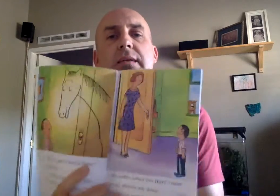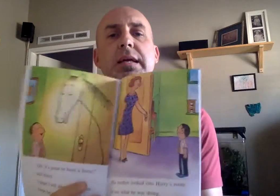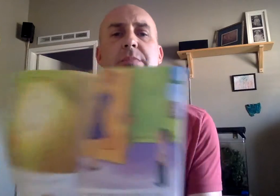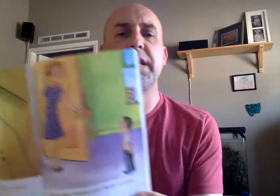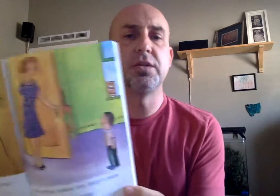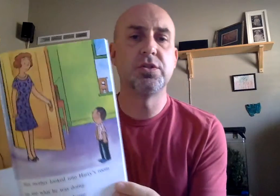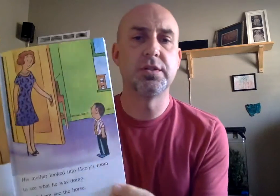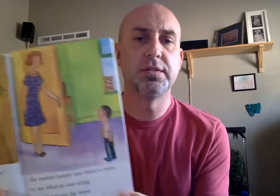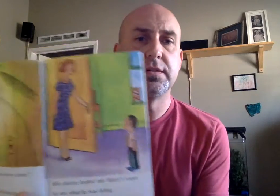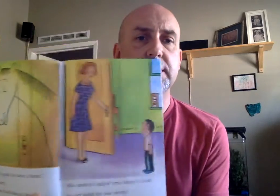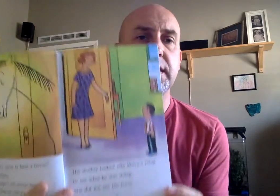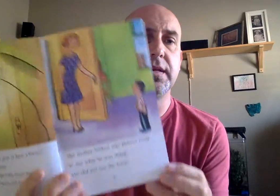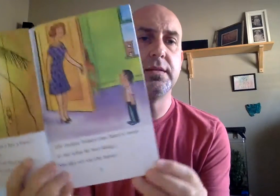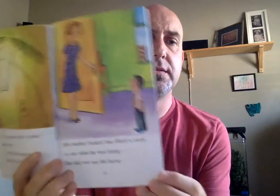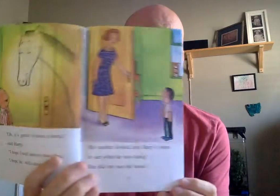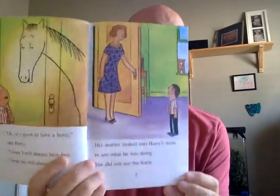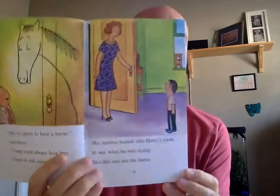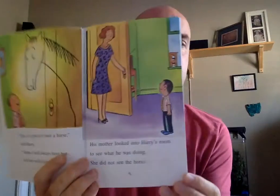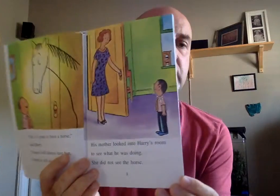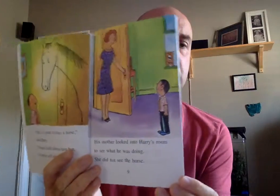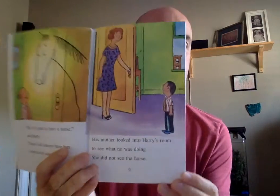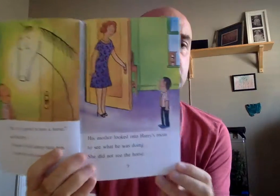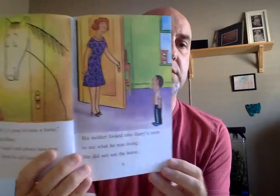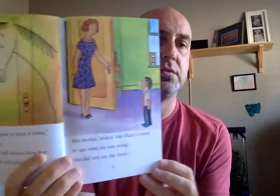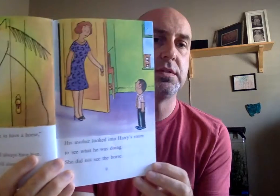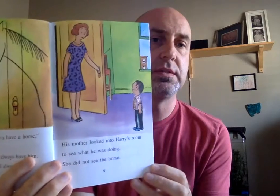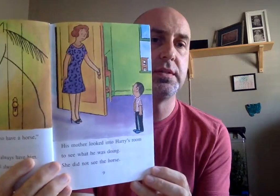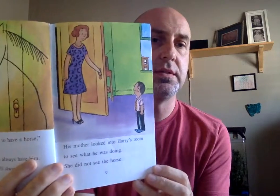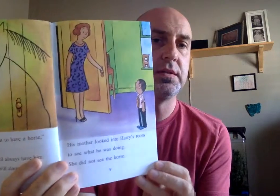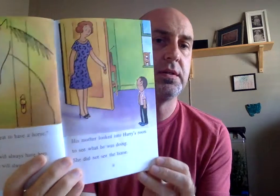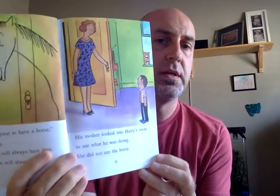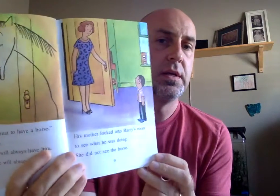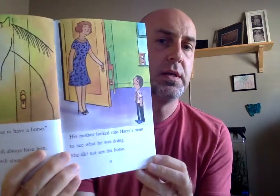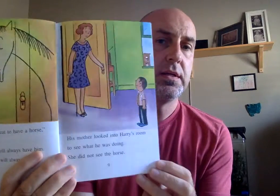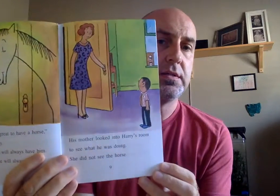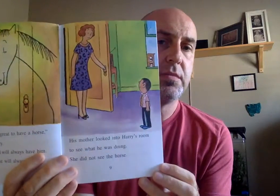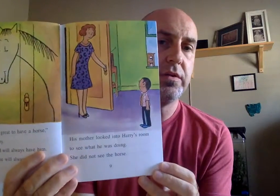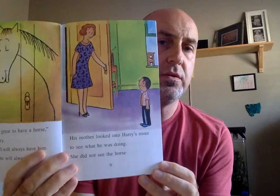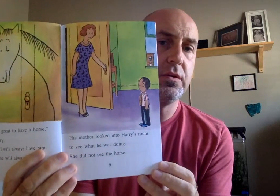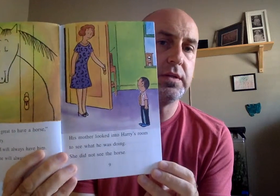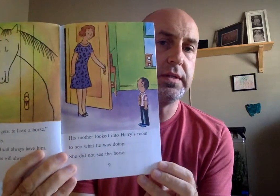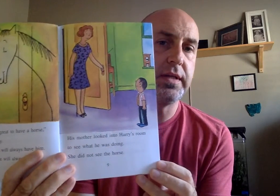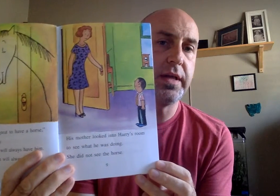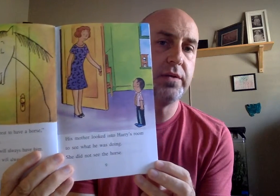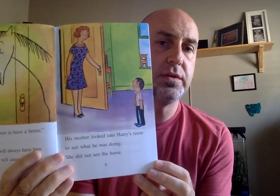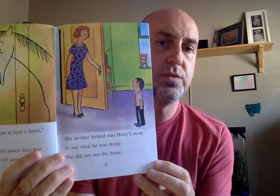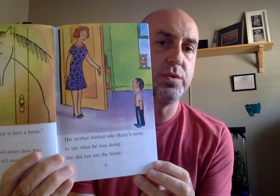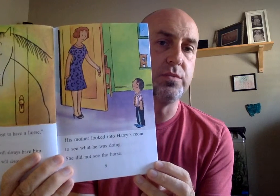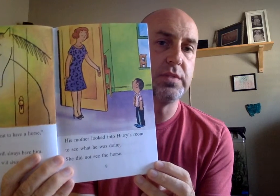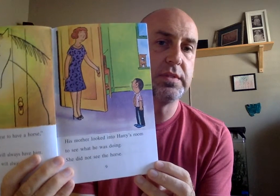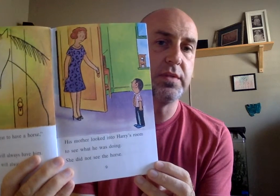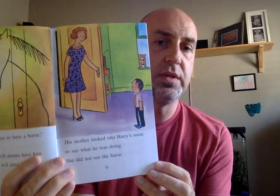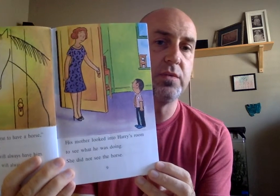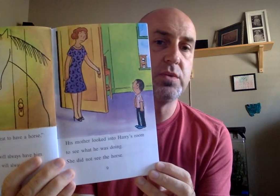Next page says, oops, I can turn it so you can see it. His mother looked into Harry's room to see what he was